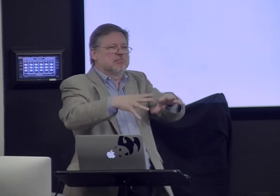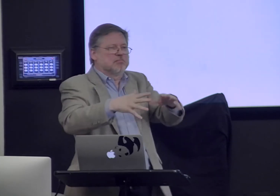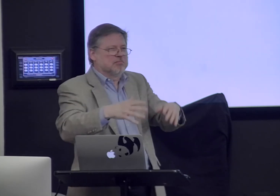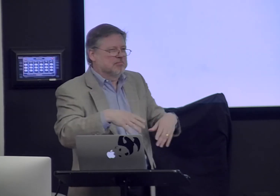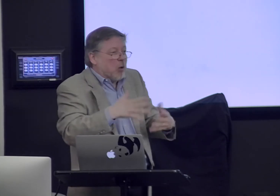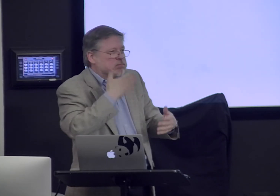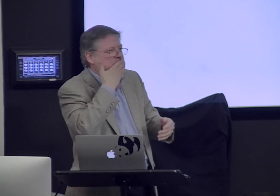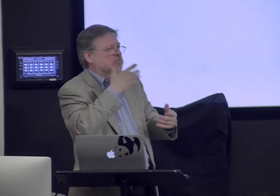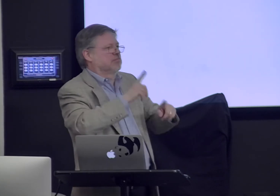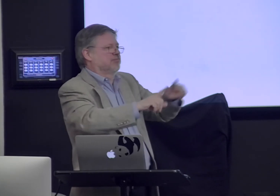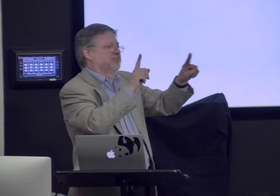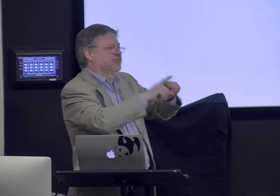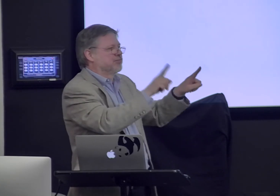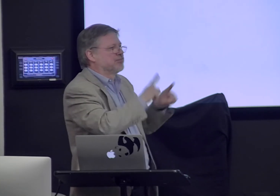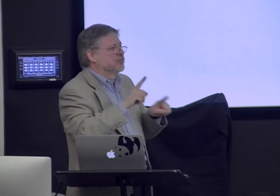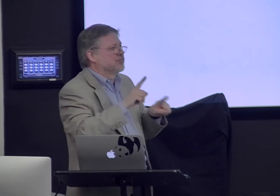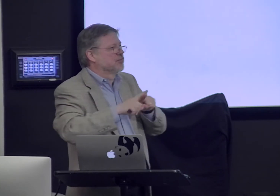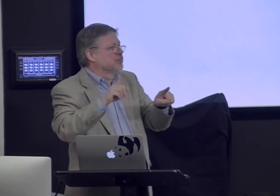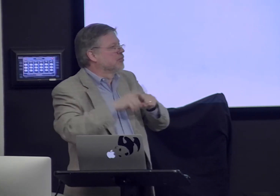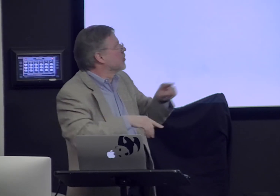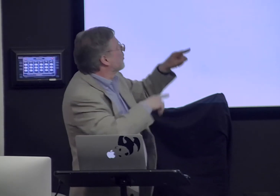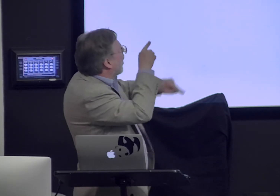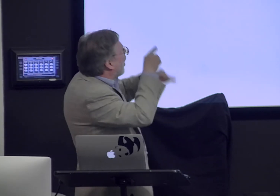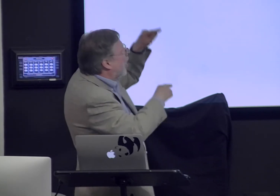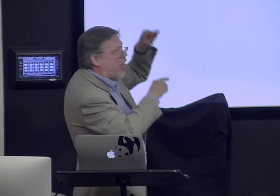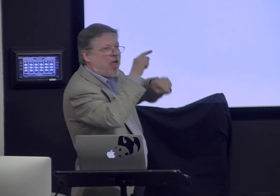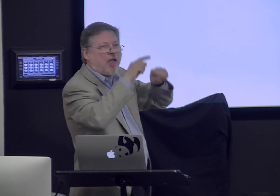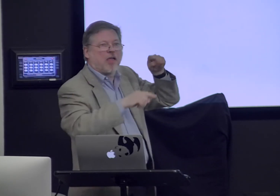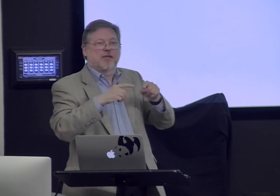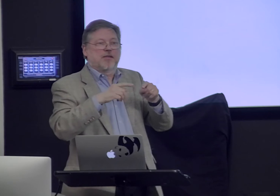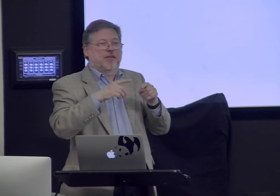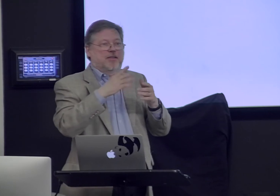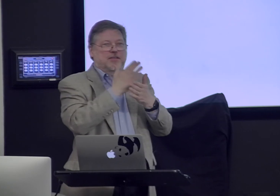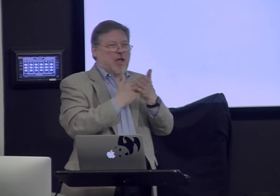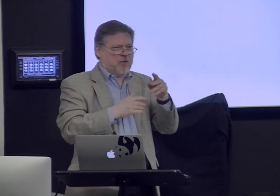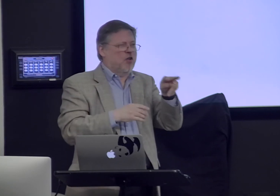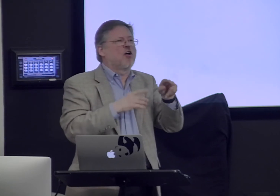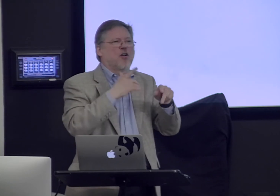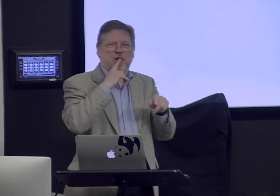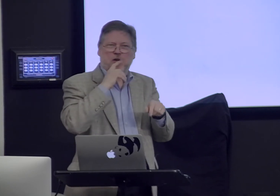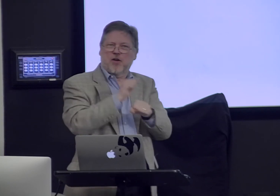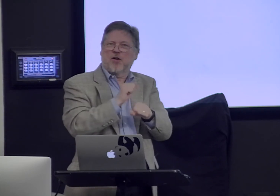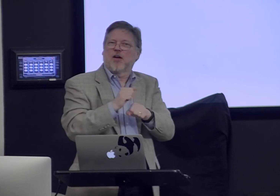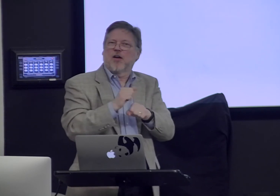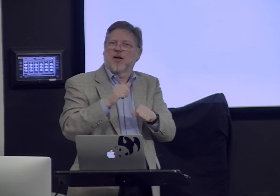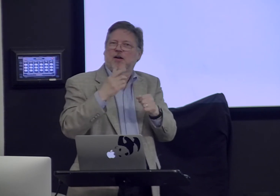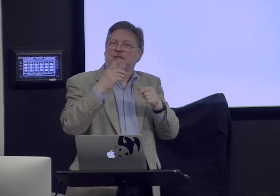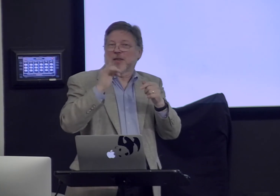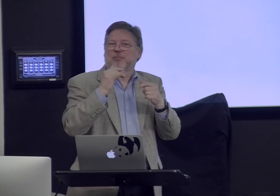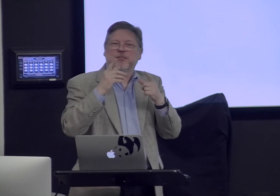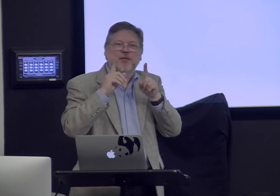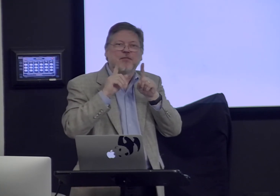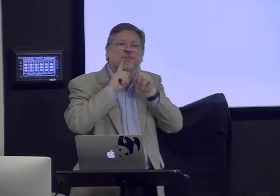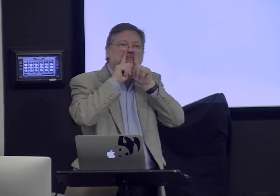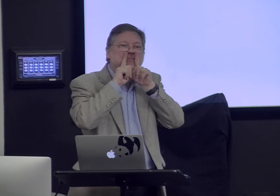the ratings by an older generation cohort in Iowa, and the point here is the great degree of variety that is seen in the